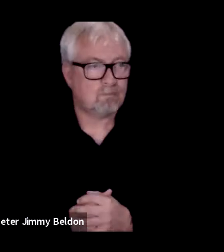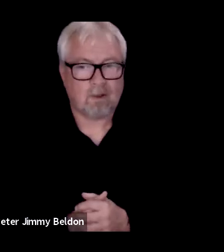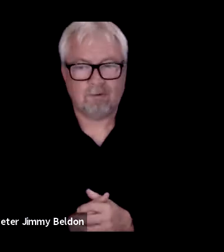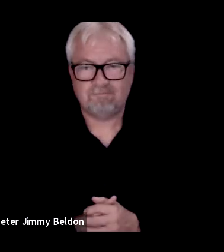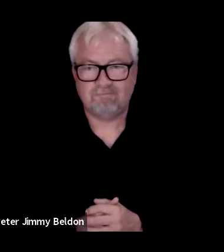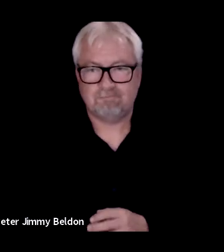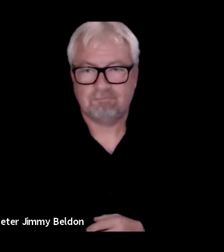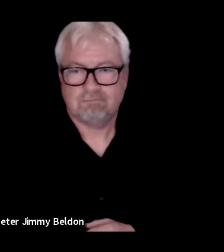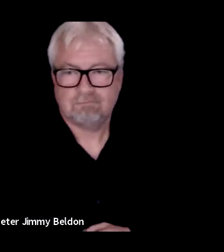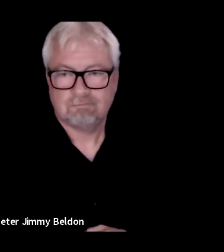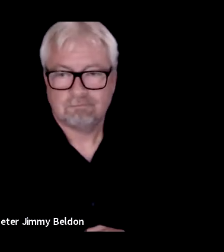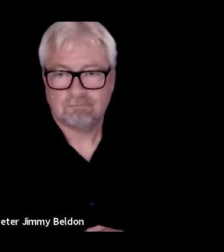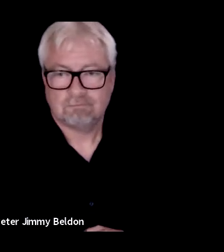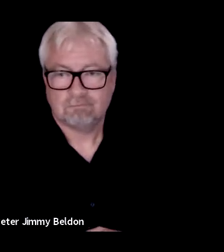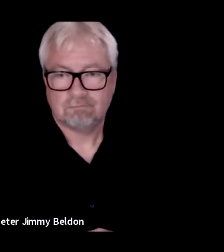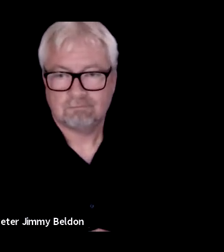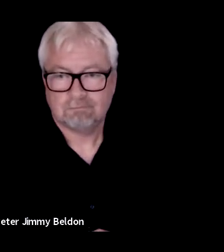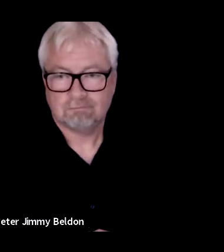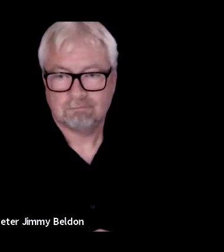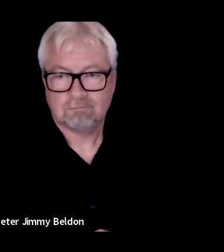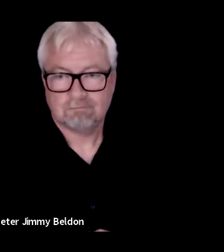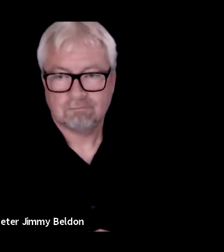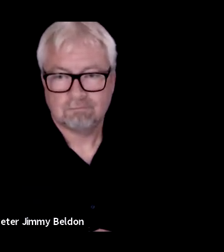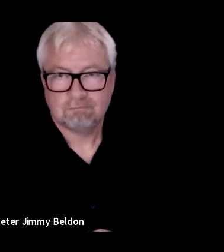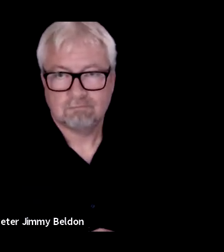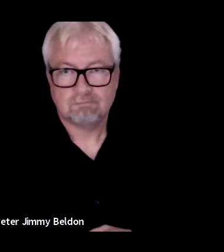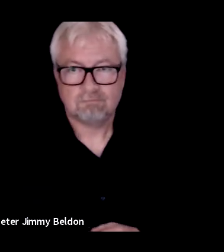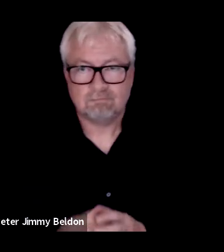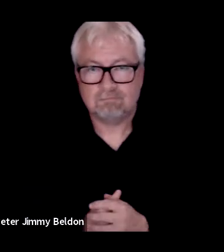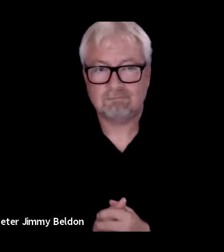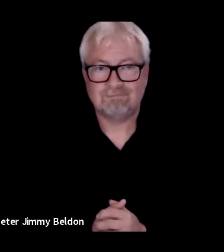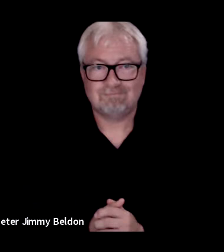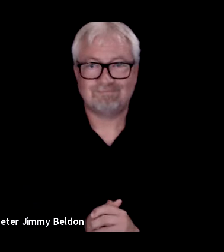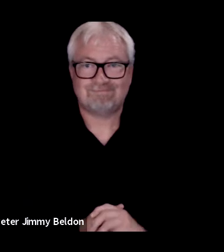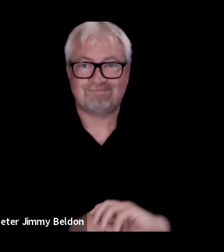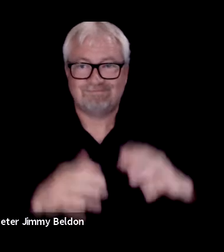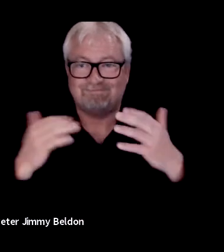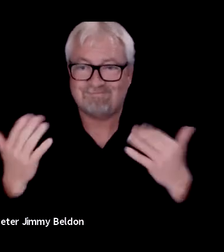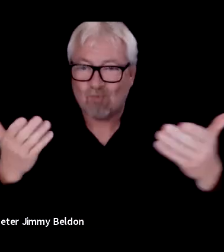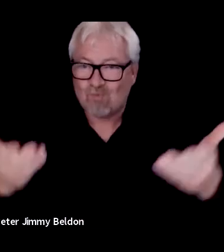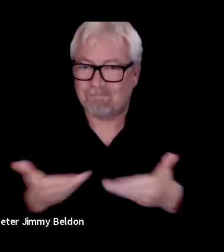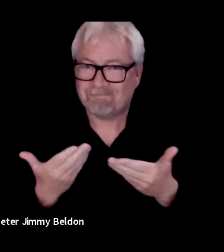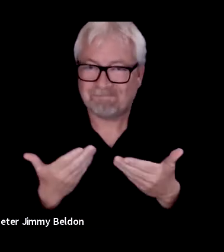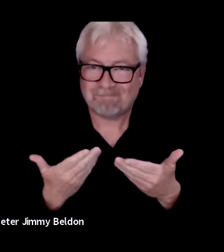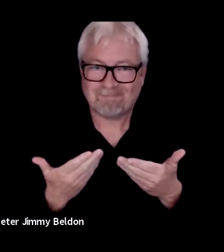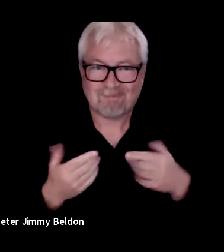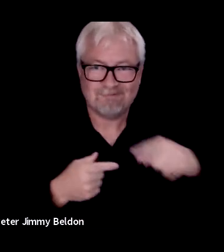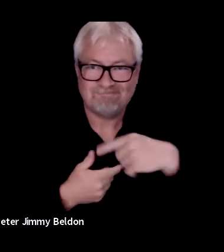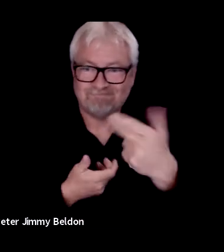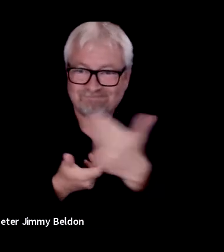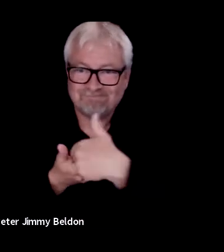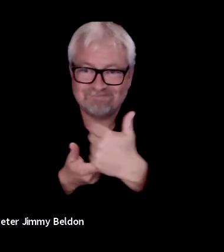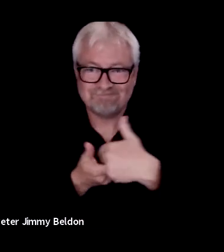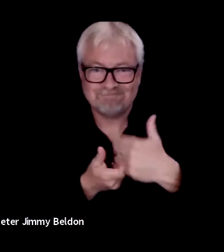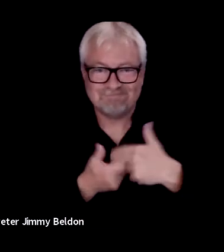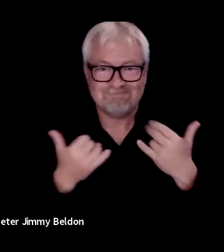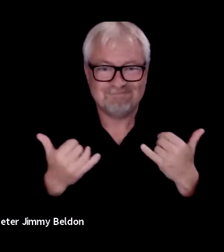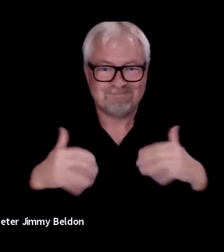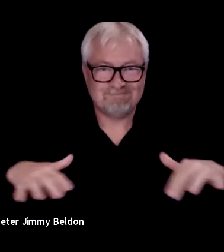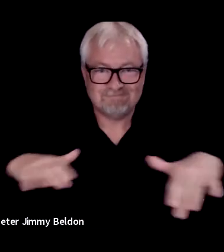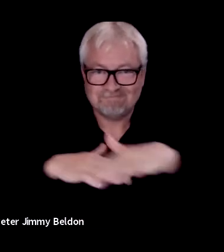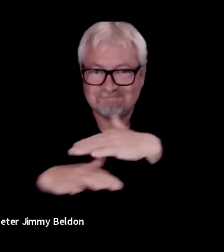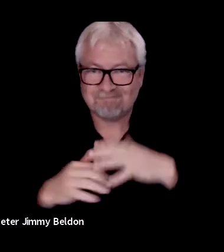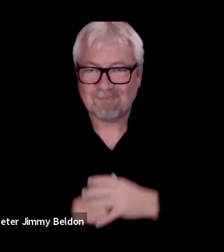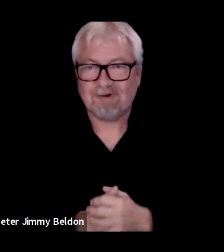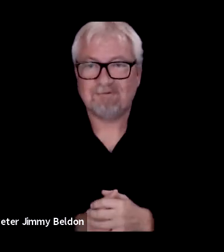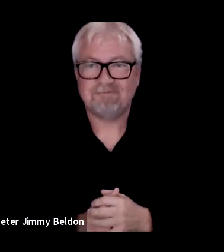At this time, all participants are in a listen-only mode. After the speaker presentation, there will be a question and answer session. To ask